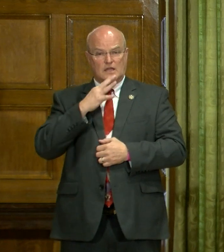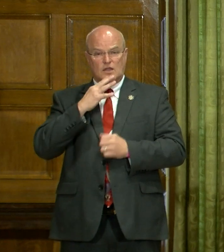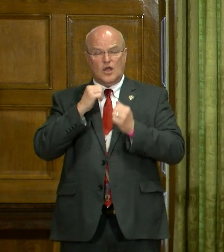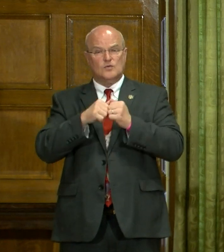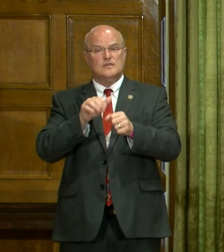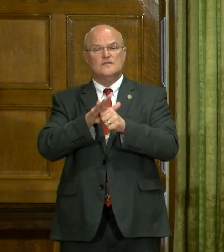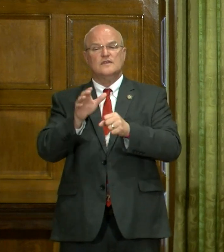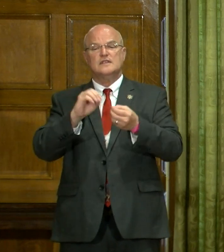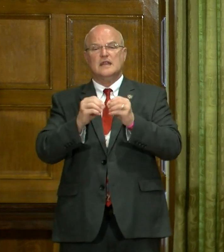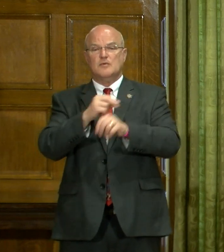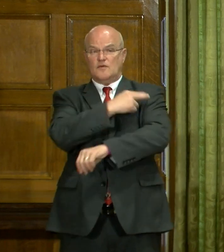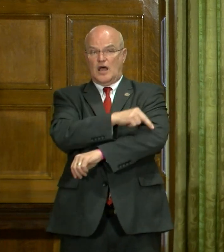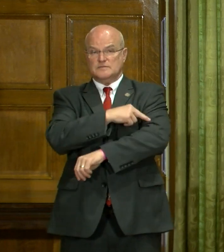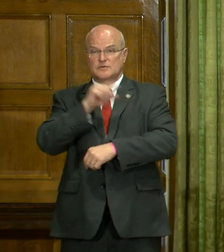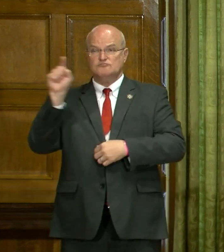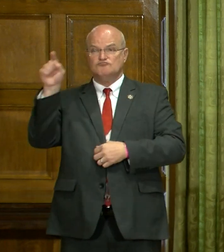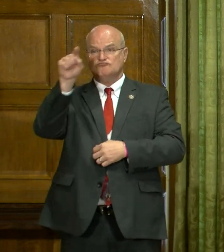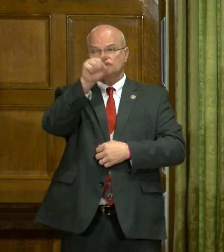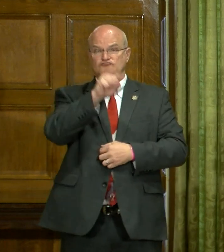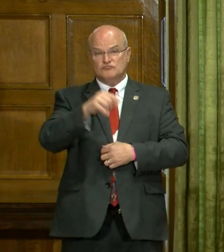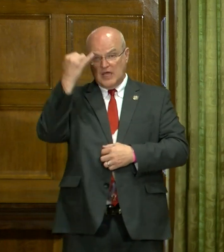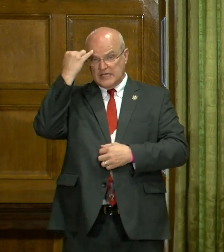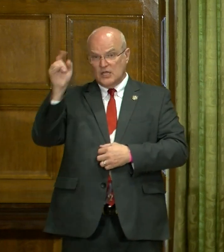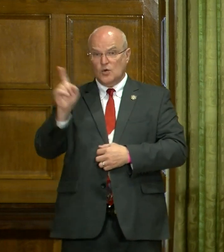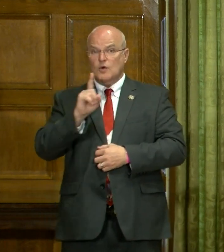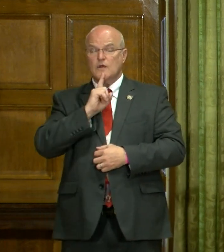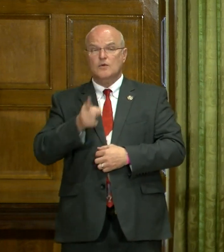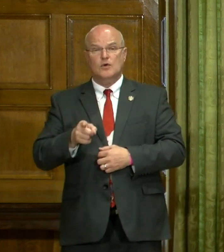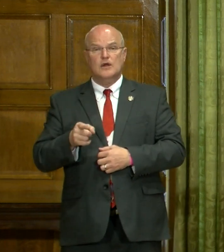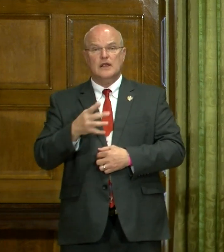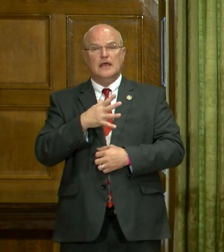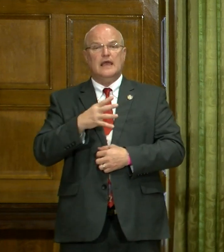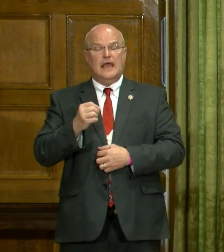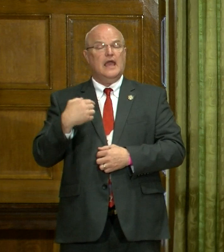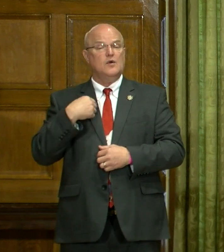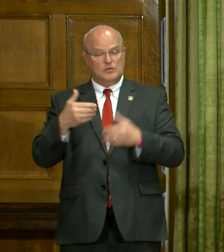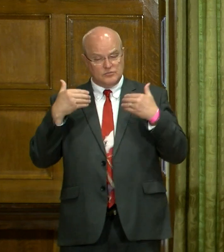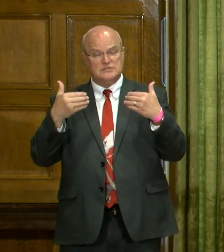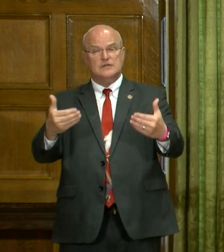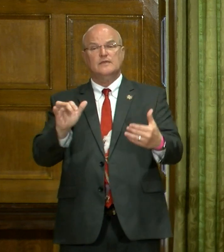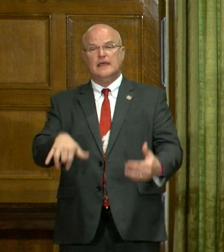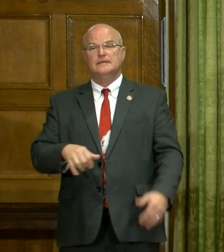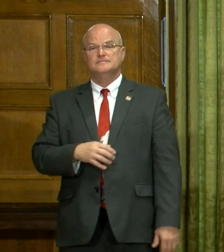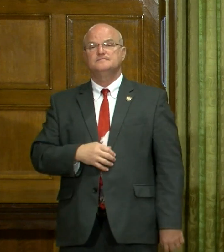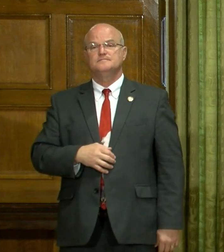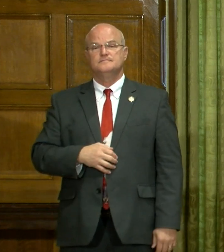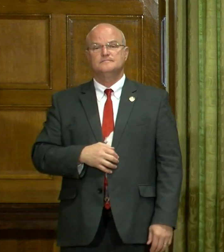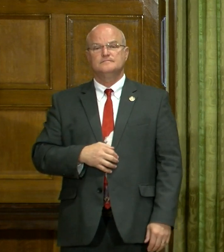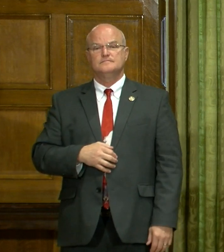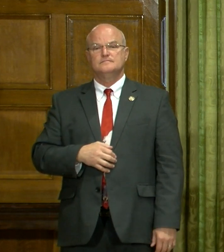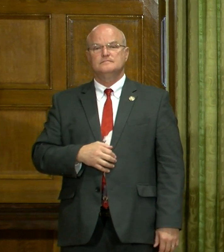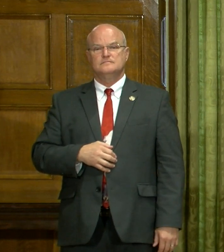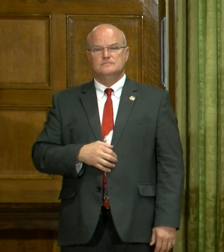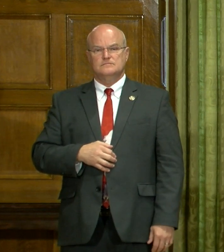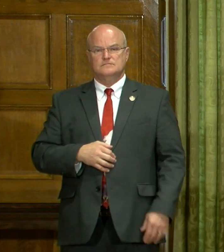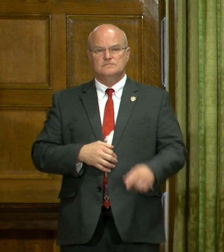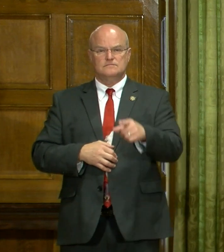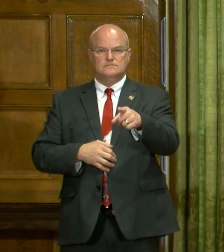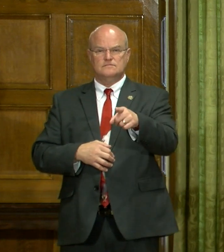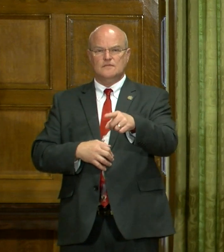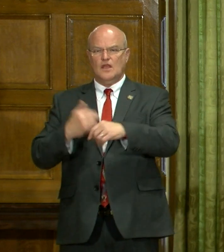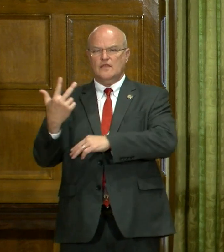talked to a sufficient number of hospitals to get an idea as to where we were, and we proceeded with that. Seeing the